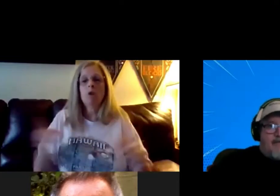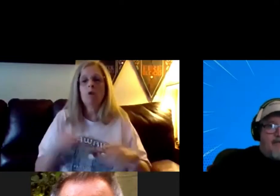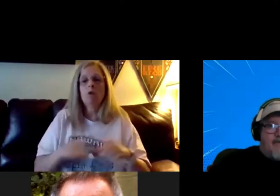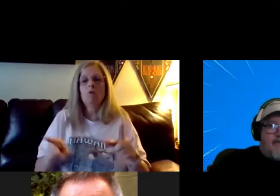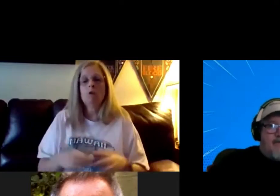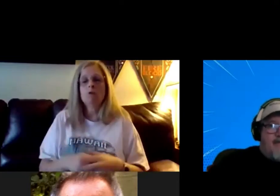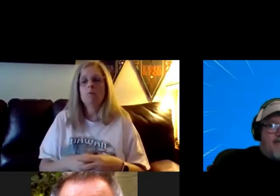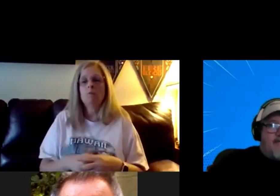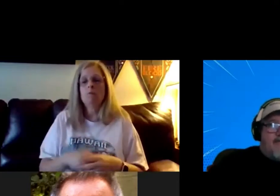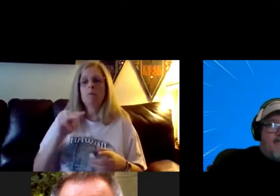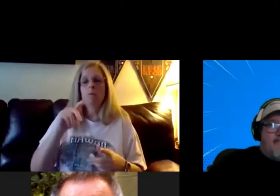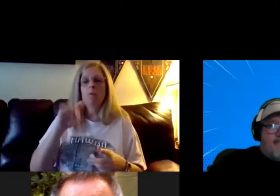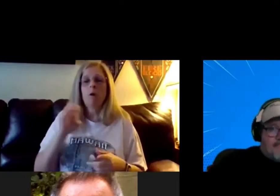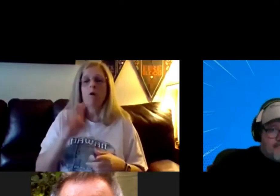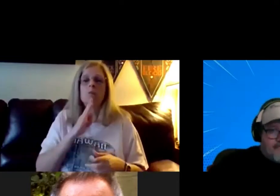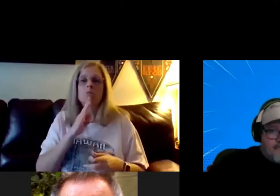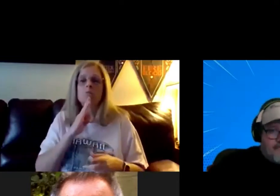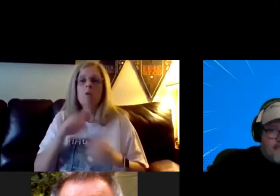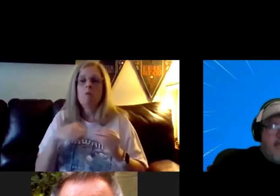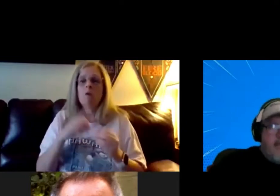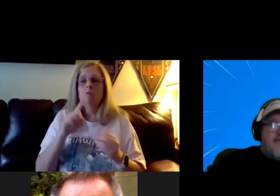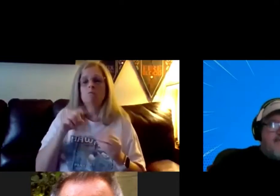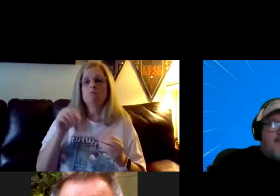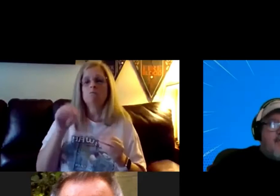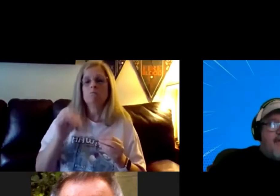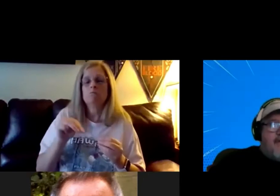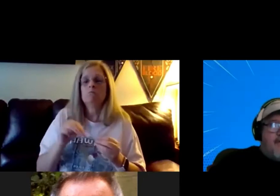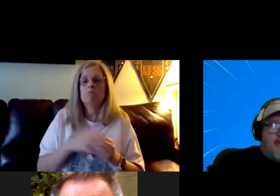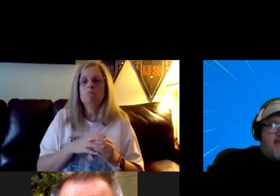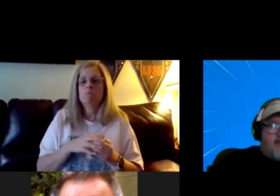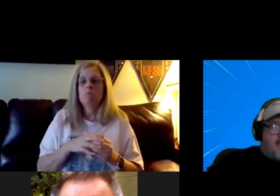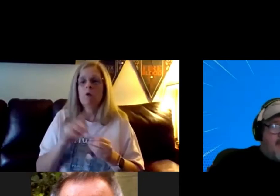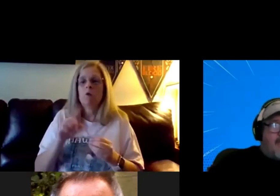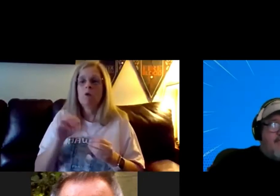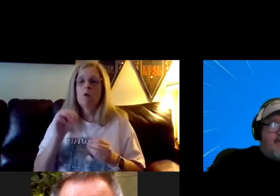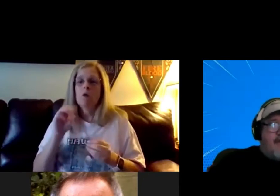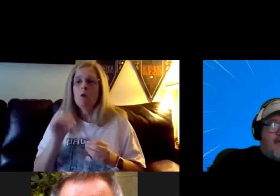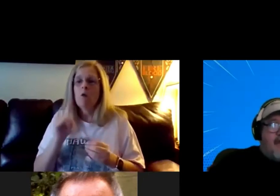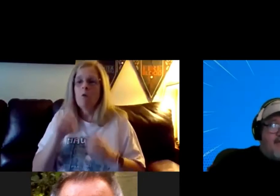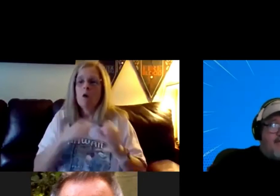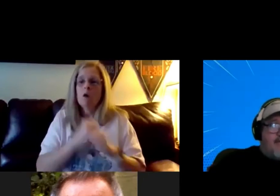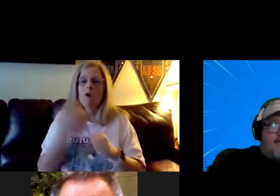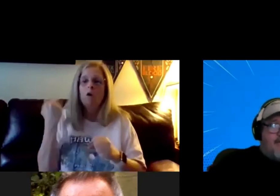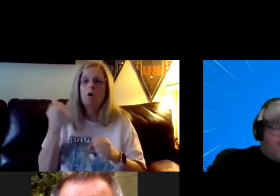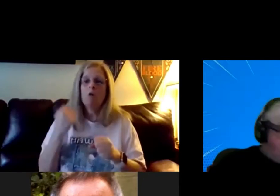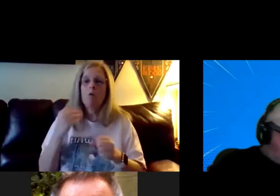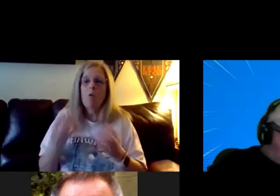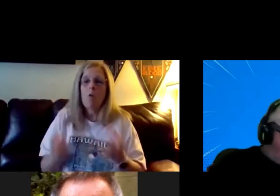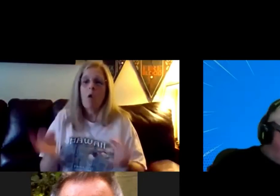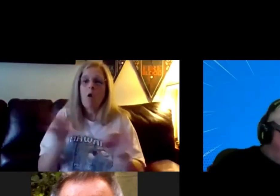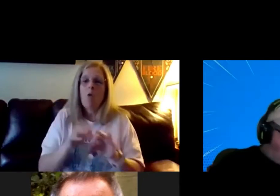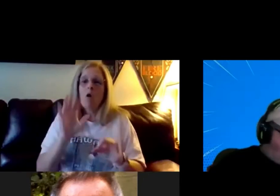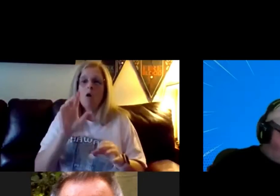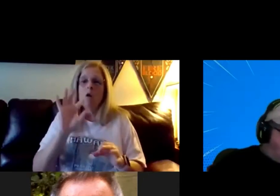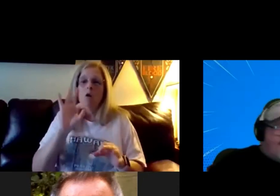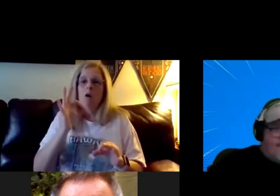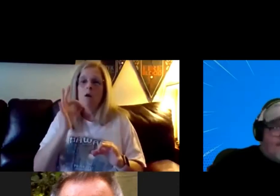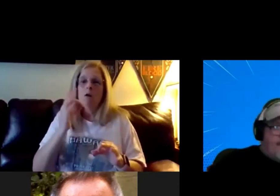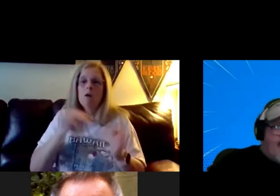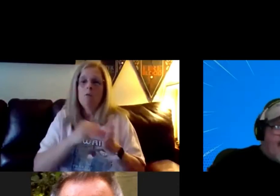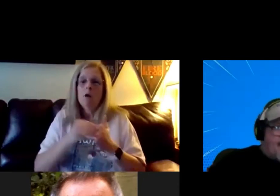Mike also talked about Zoom. Zoom 1 year ago was worth $19 billion, which is huge.